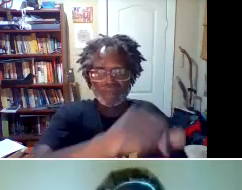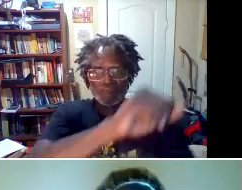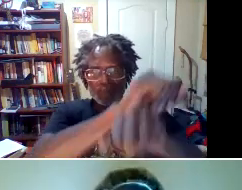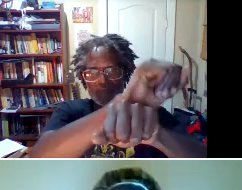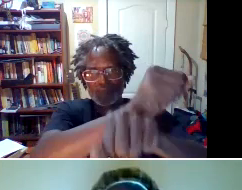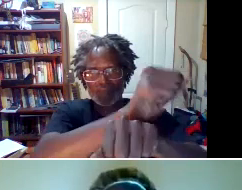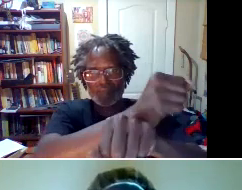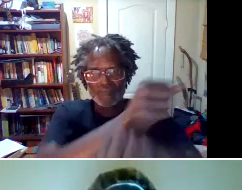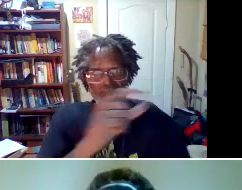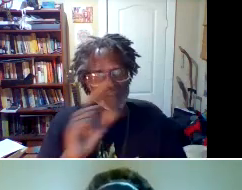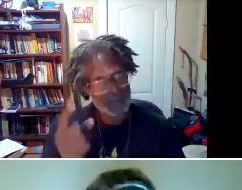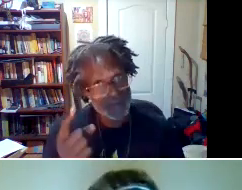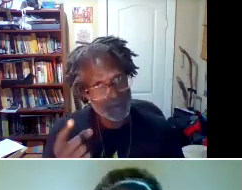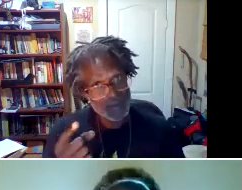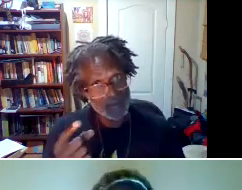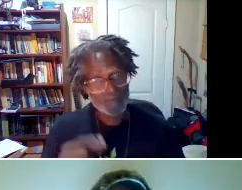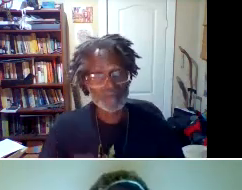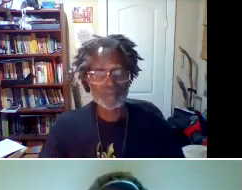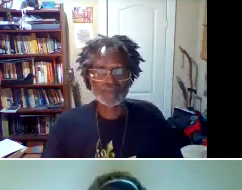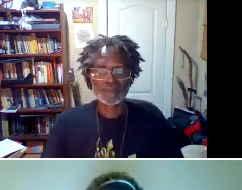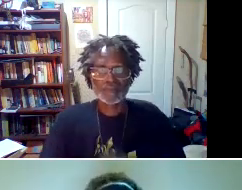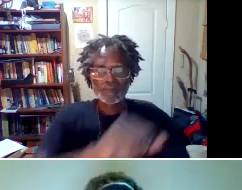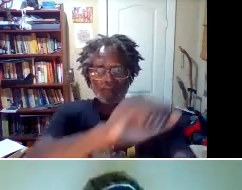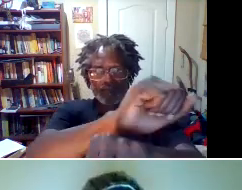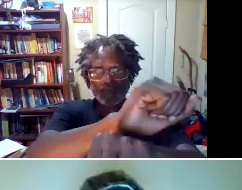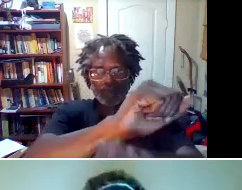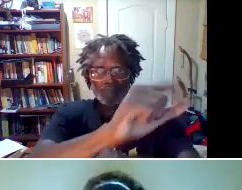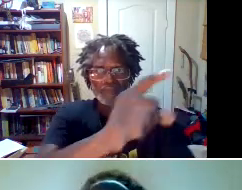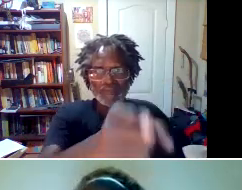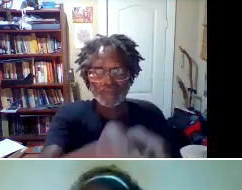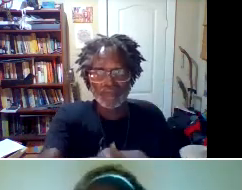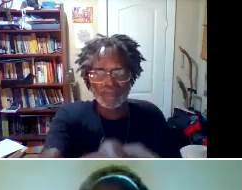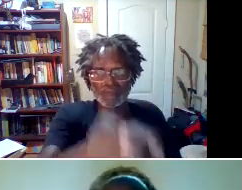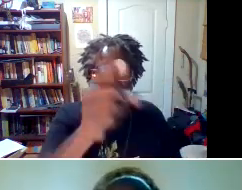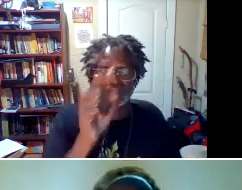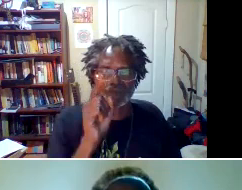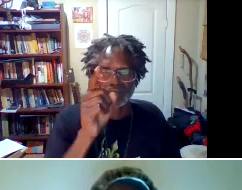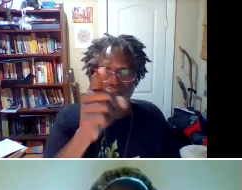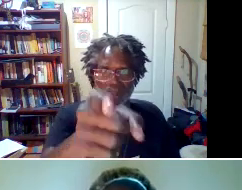Question words come last all the time except for how are you?